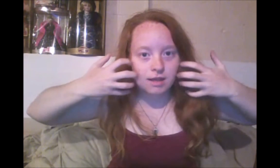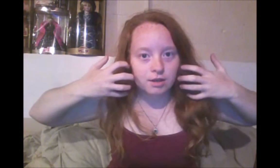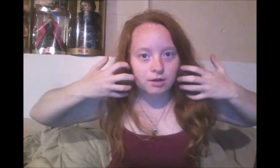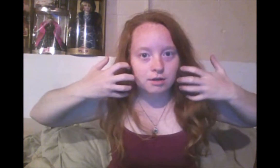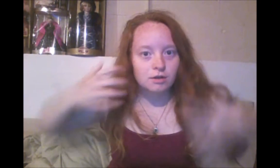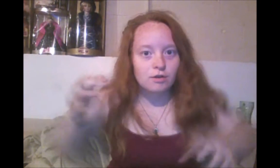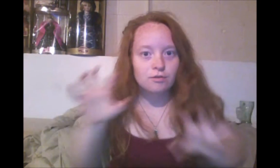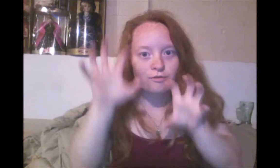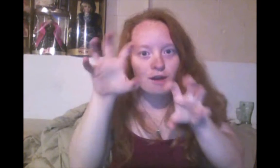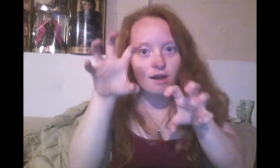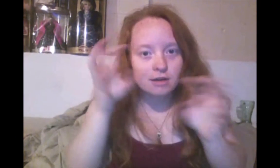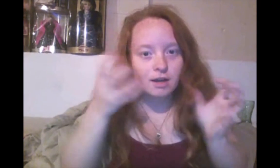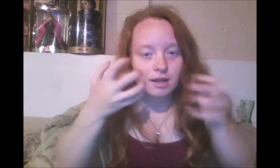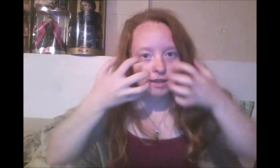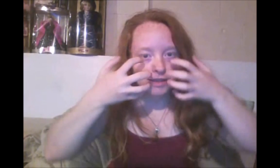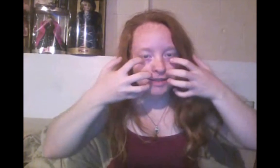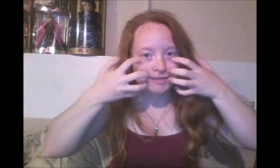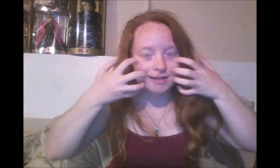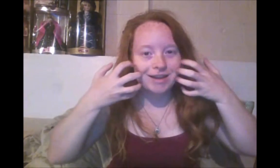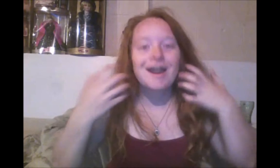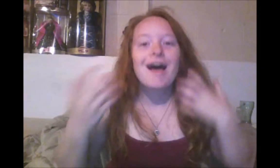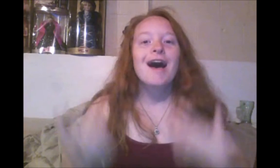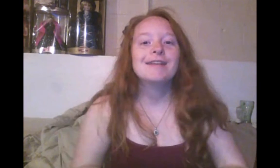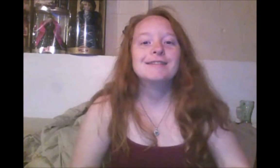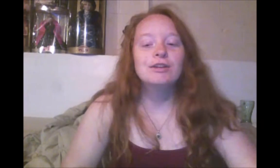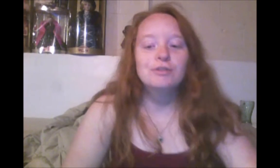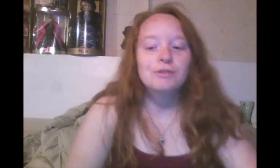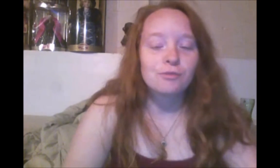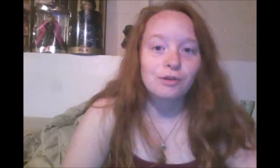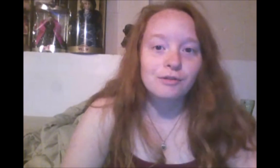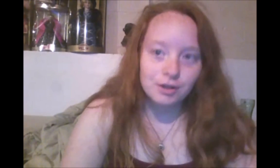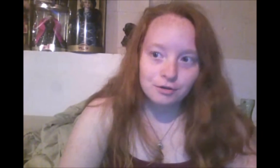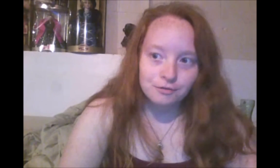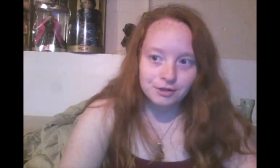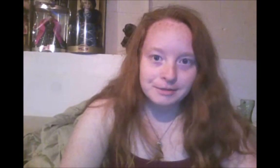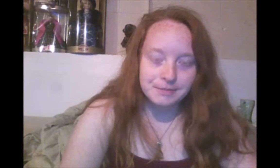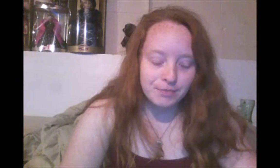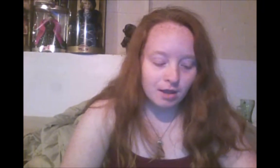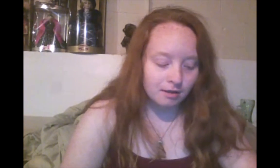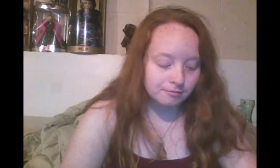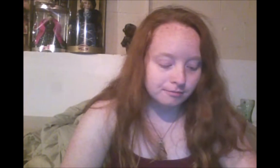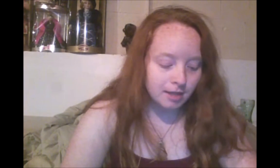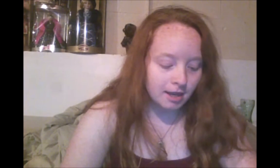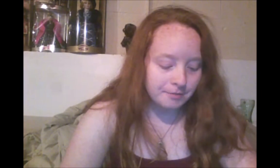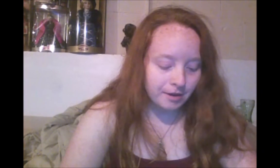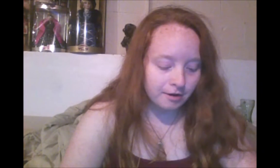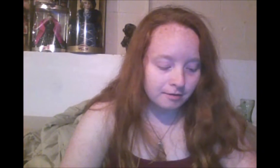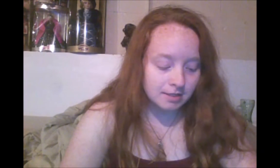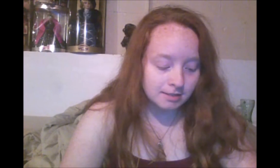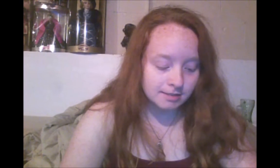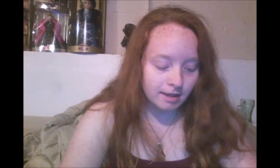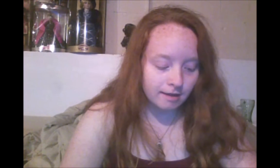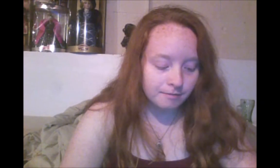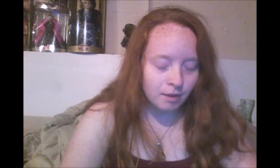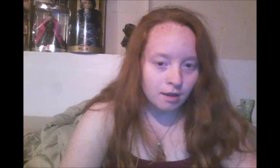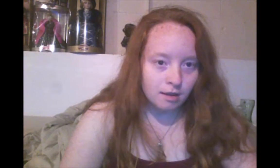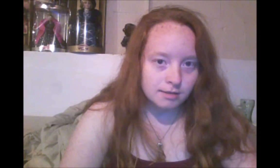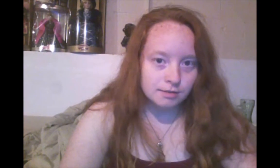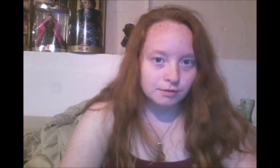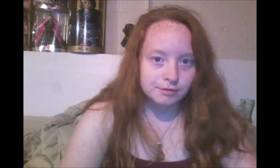Tiger. Rawr. Tiger. I did do the roar video for Katy Perry in Sign. So, I